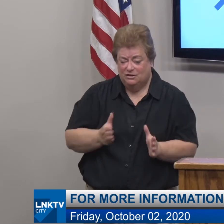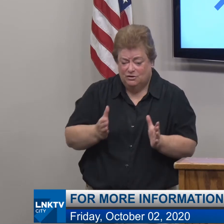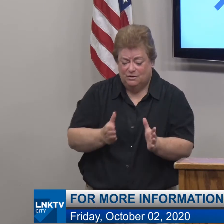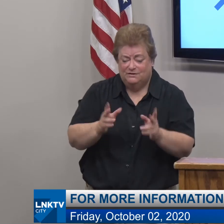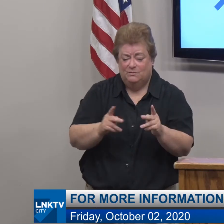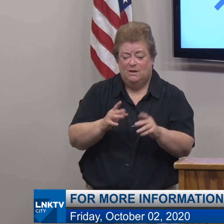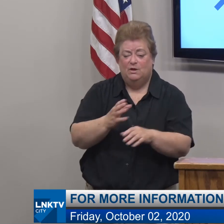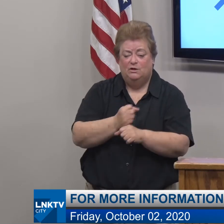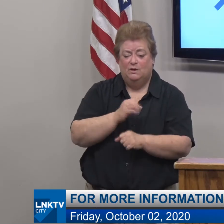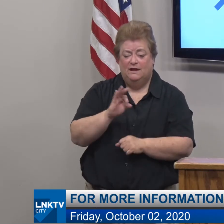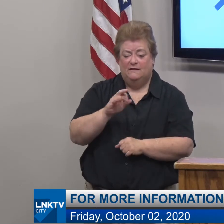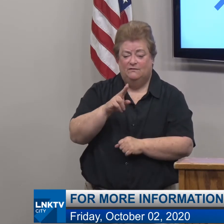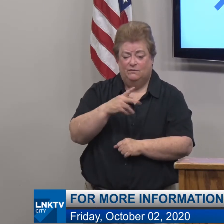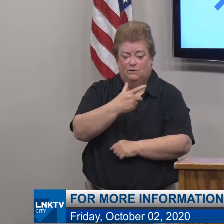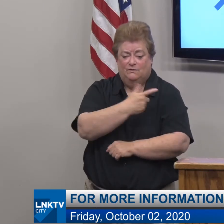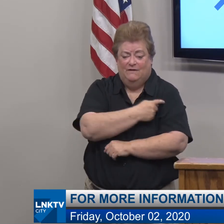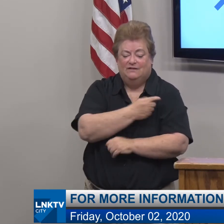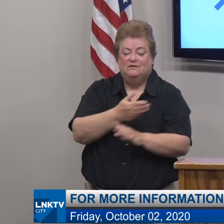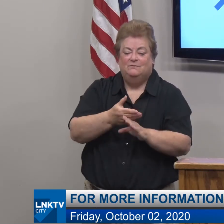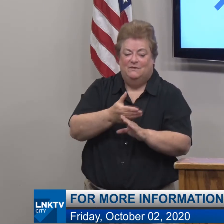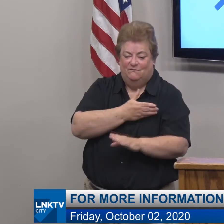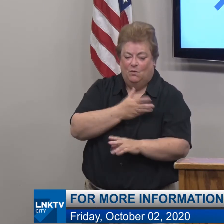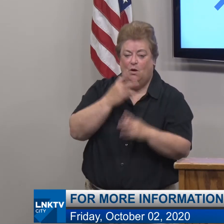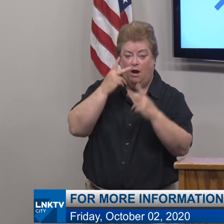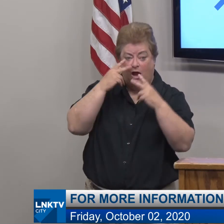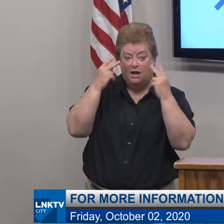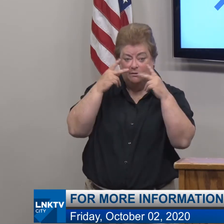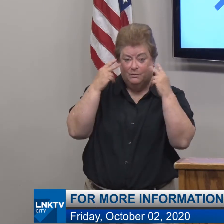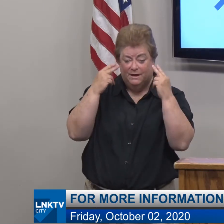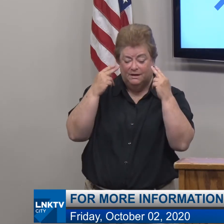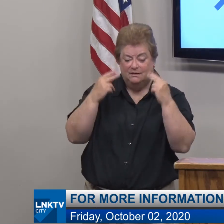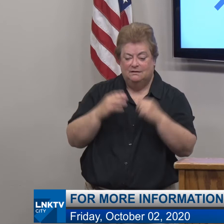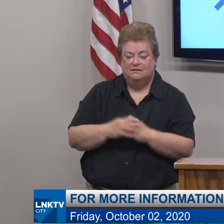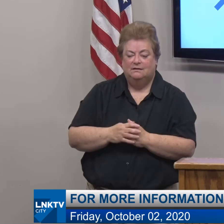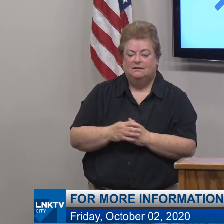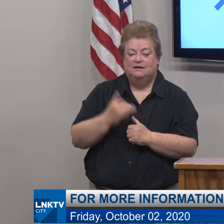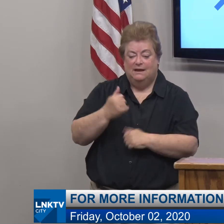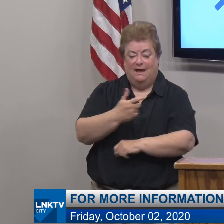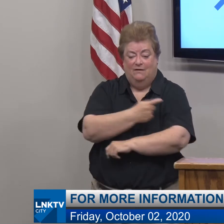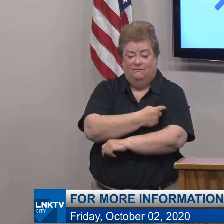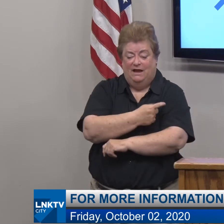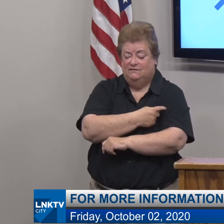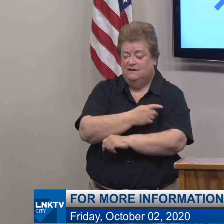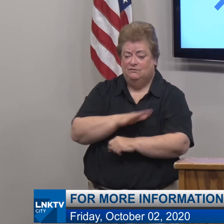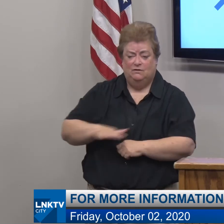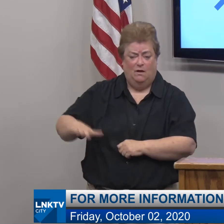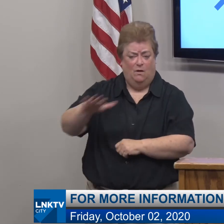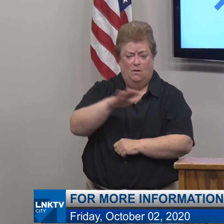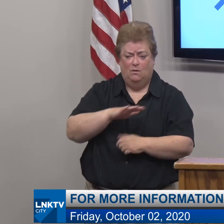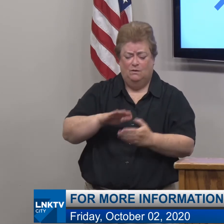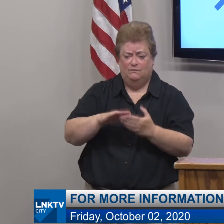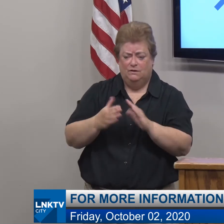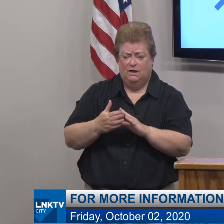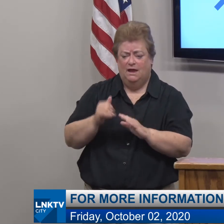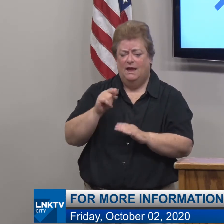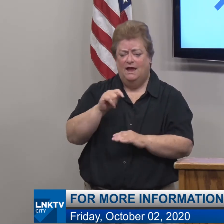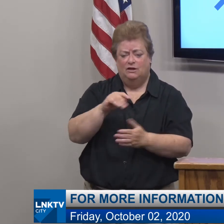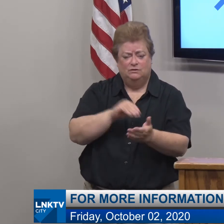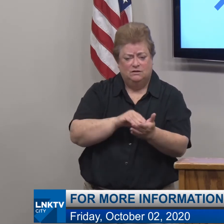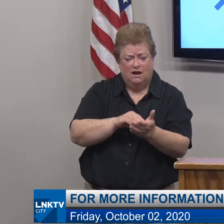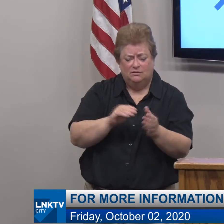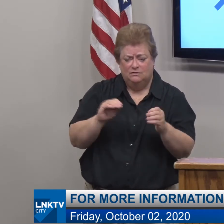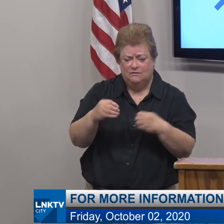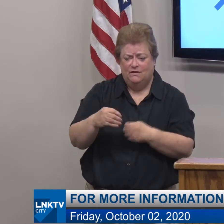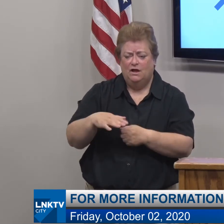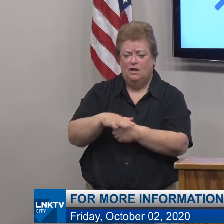flu vaccination before Halloween. Vaccines are now available throughout the community at your physician's offices,